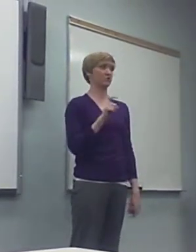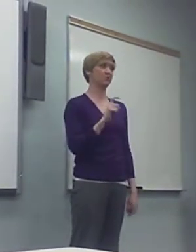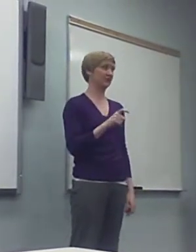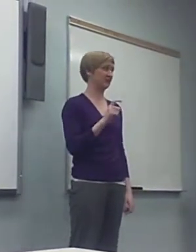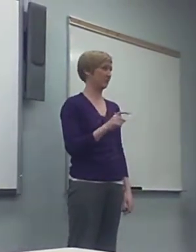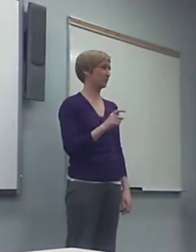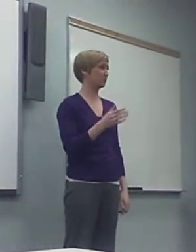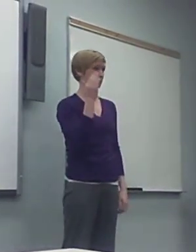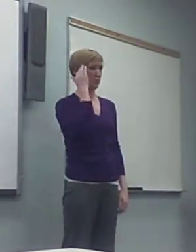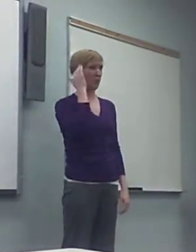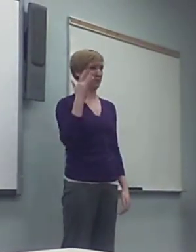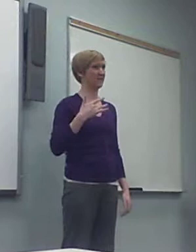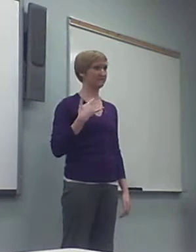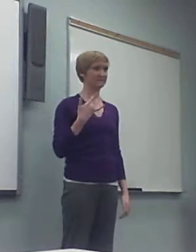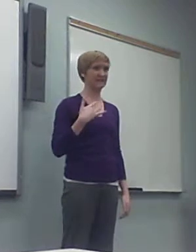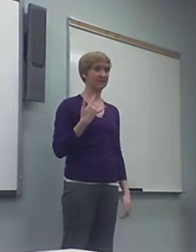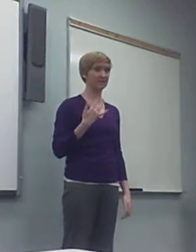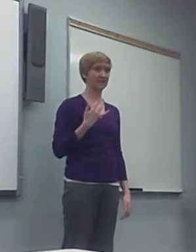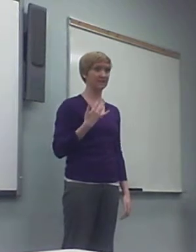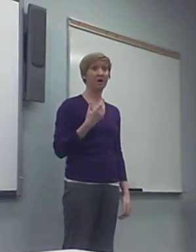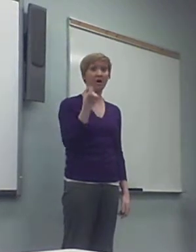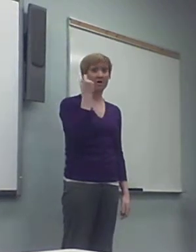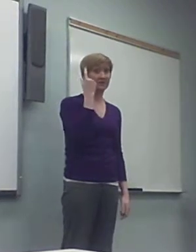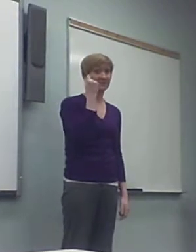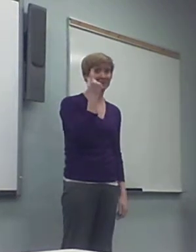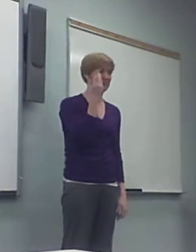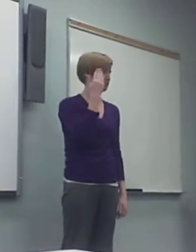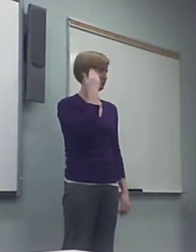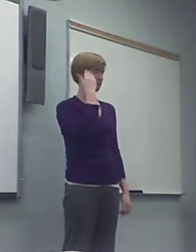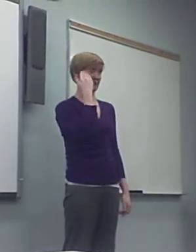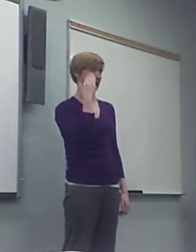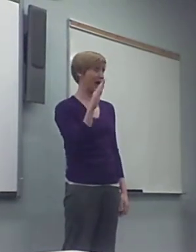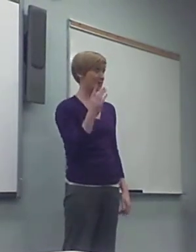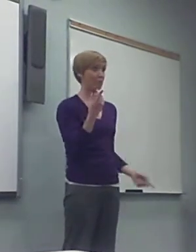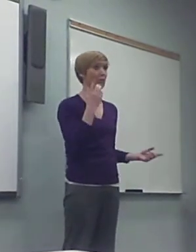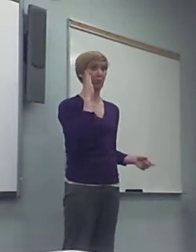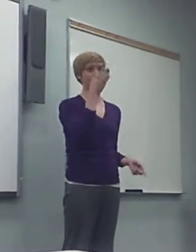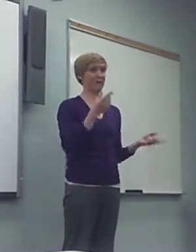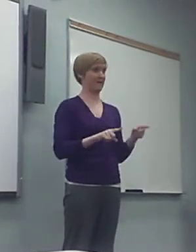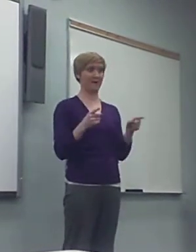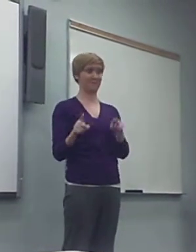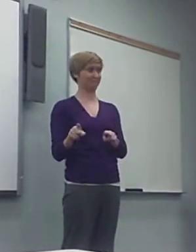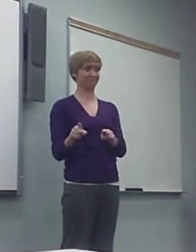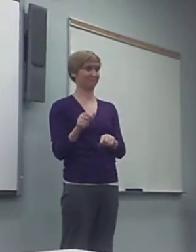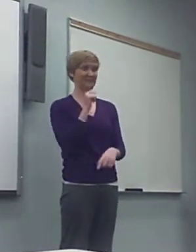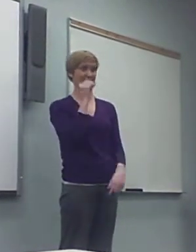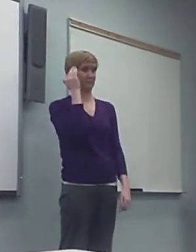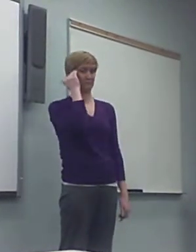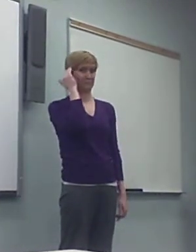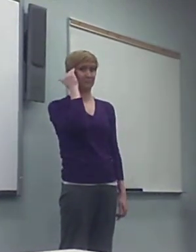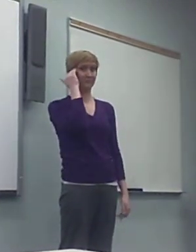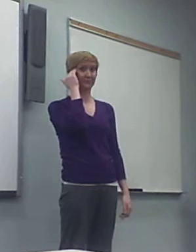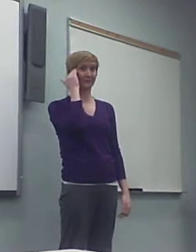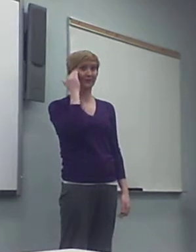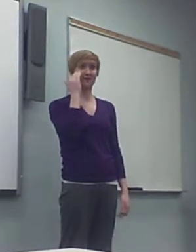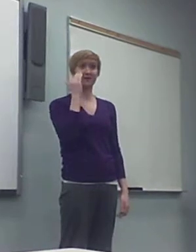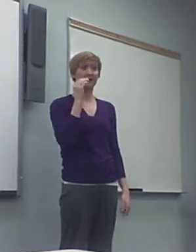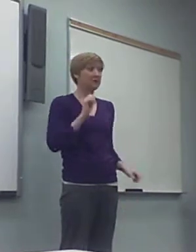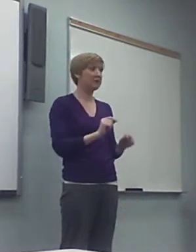don't have any inkling what's coming in on that call. And if you do video interpreting and all of a sudden someone comes up and you can't just switch it out.